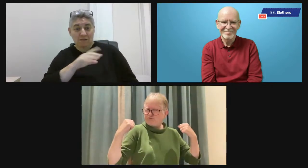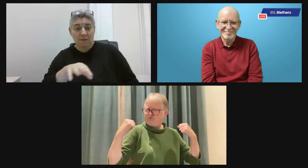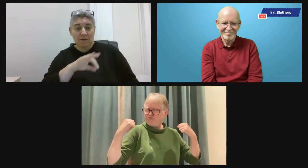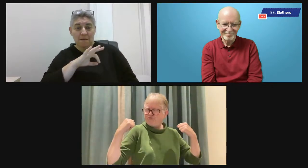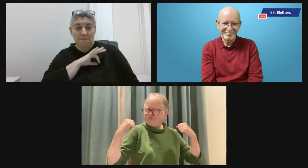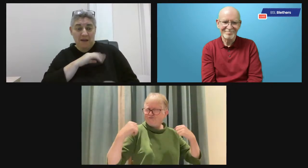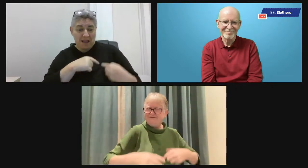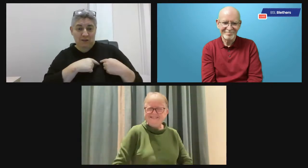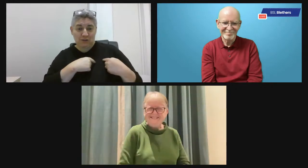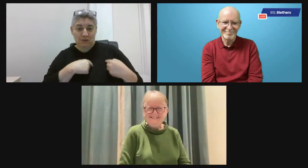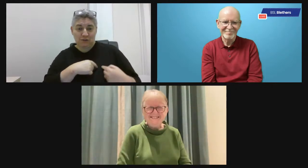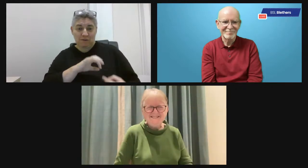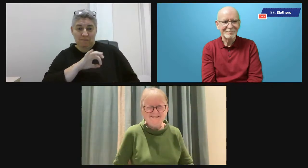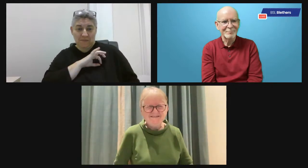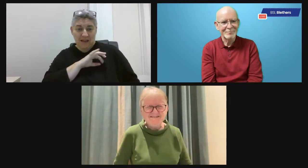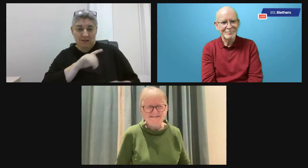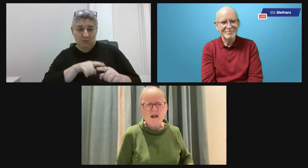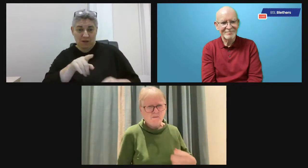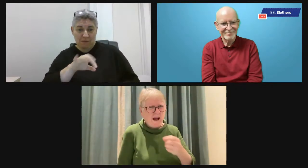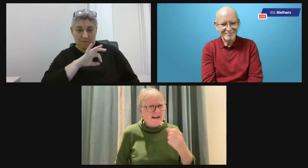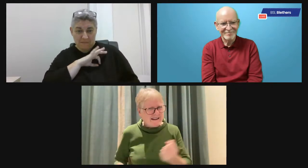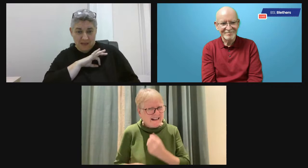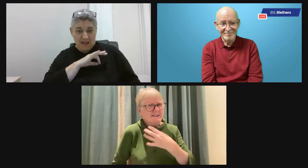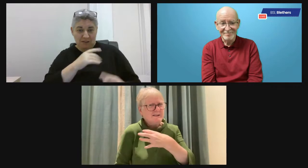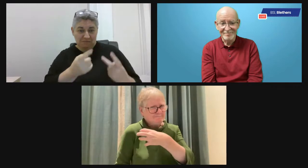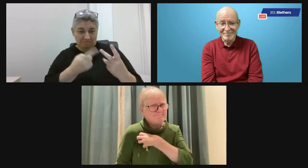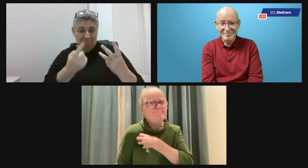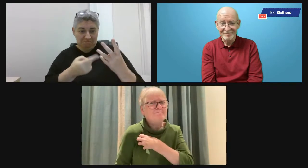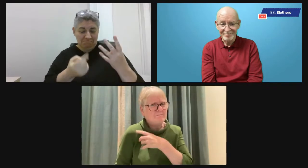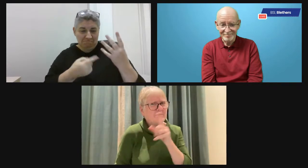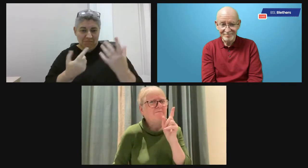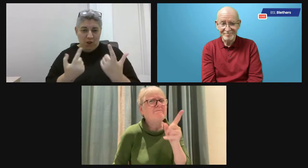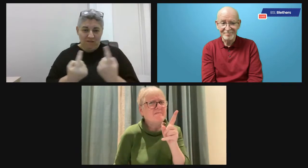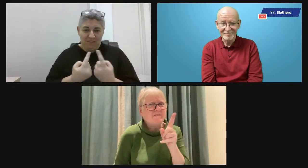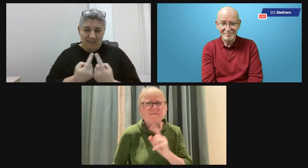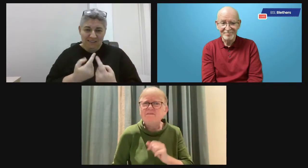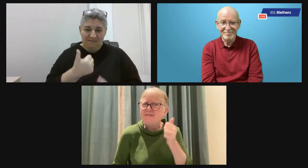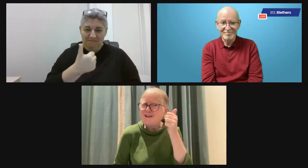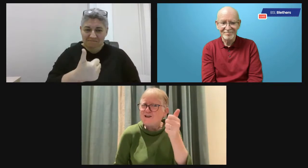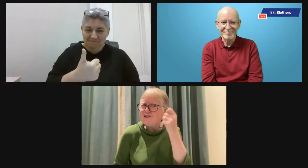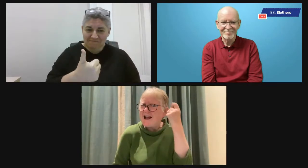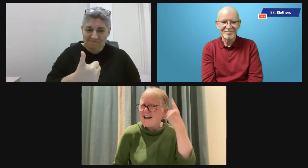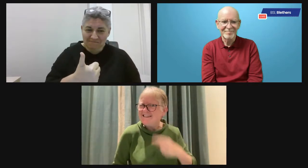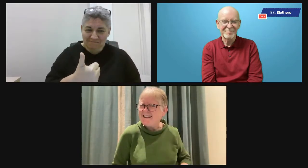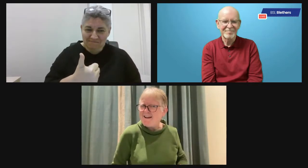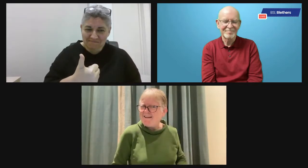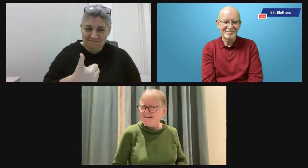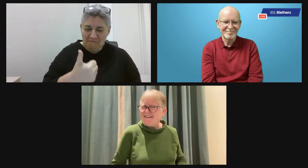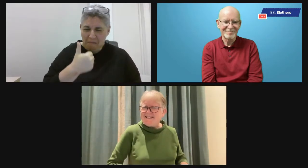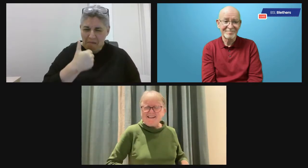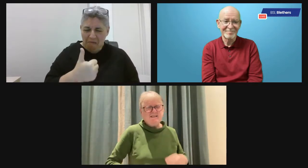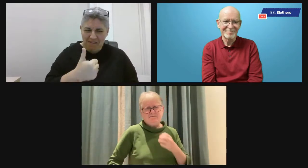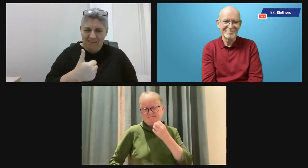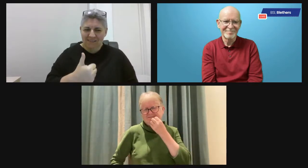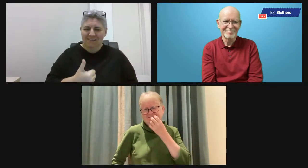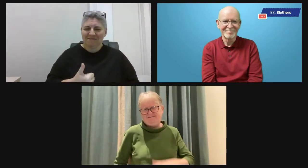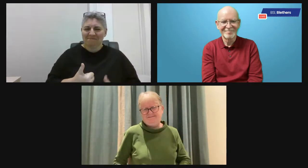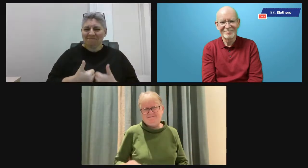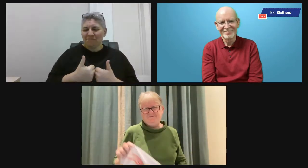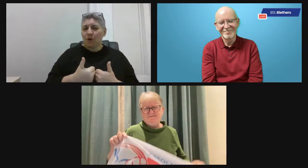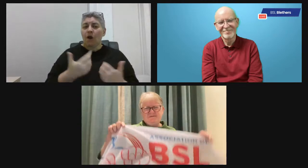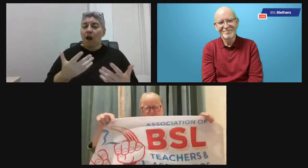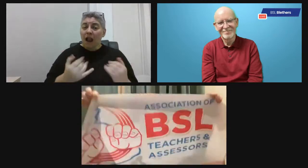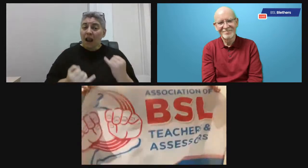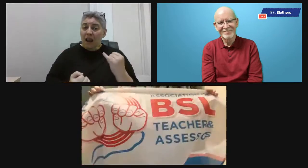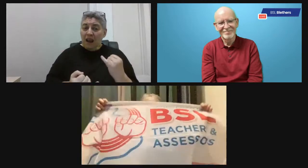proudly. Yes. Maybe we should be getting badges as well. Yes, Definitely, that's a so as good we can call. show our Good allies idea. as